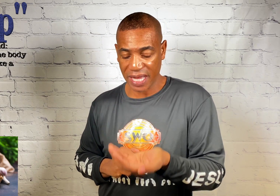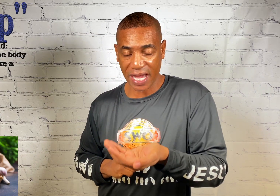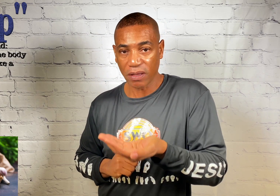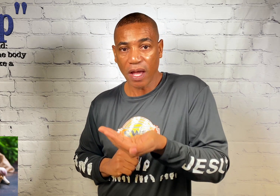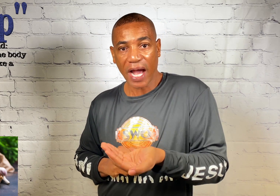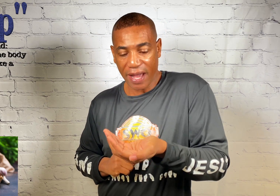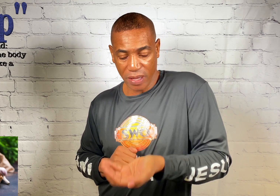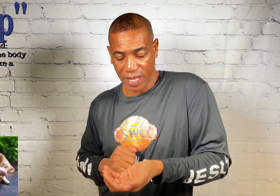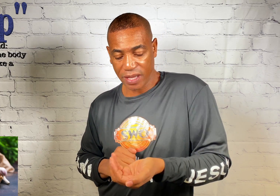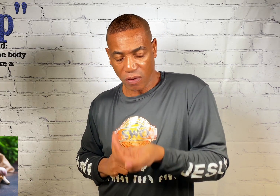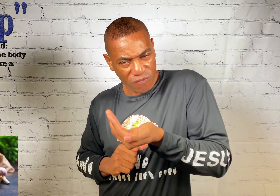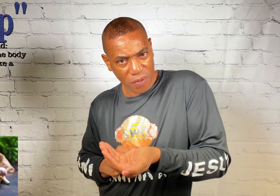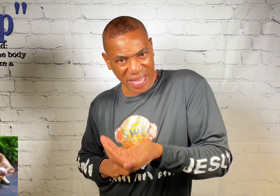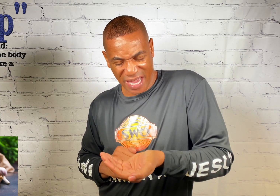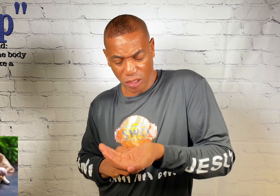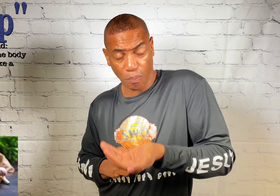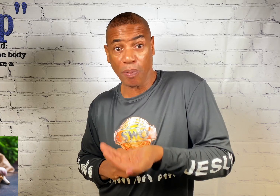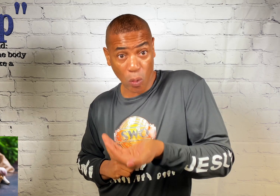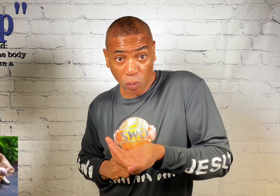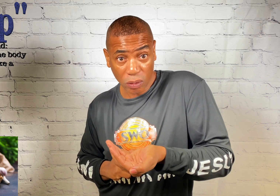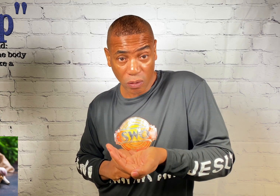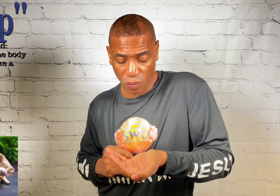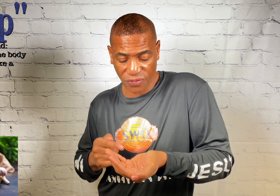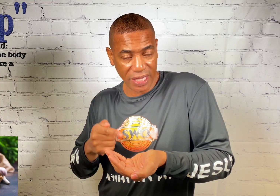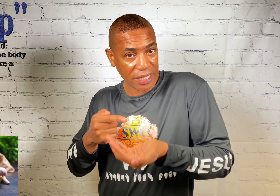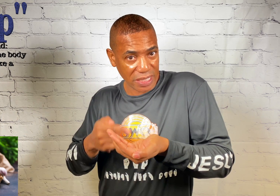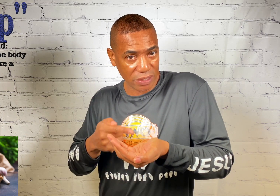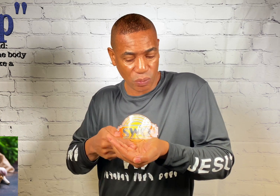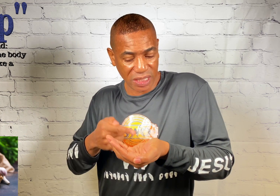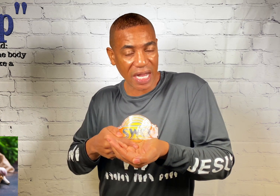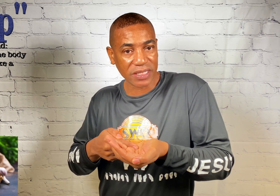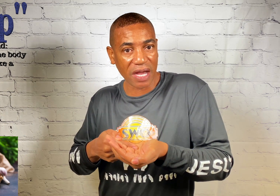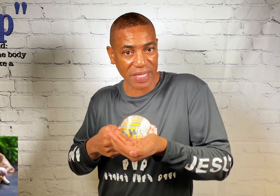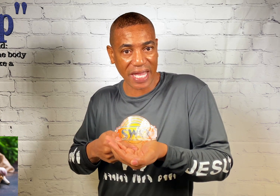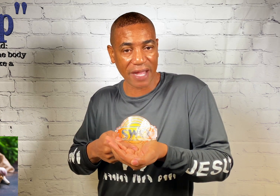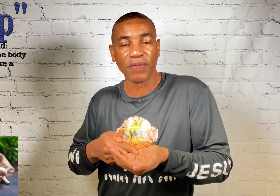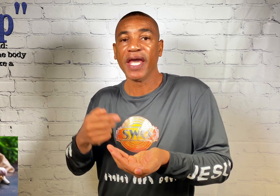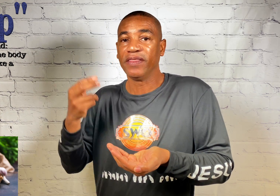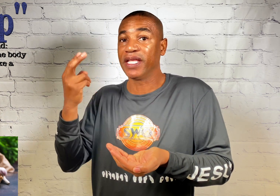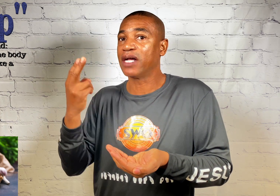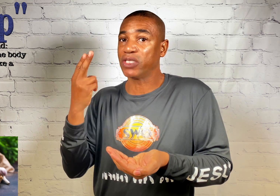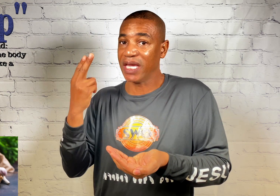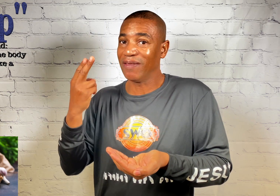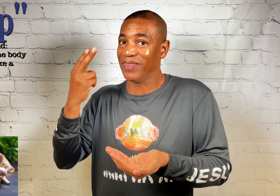hand, I form like a little bowl with the non-dominant hand. Then I'll take